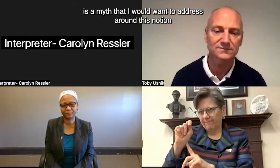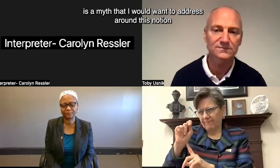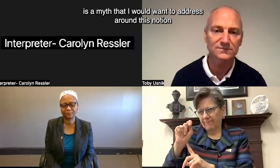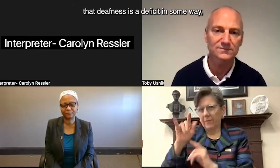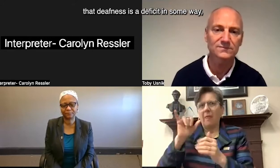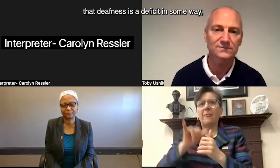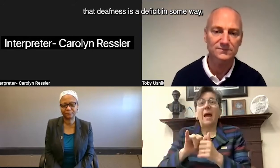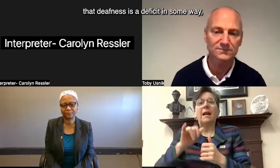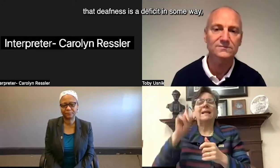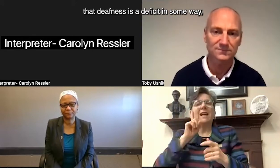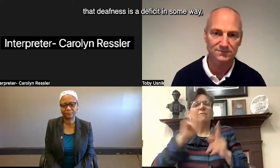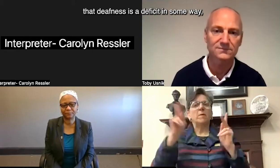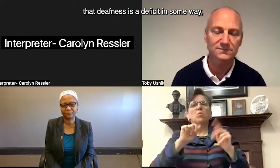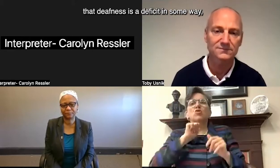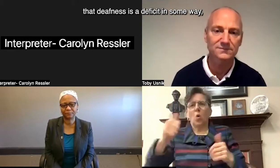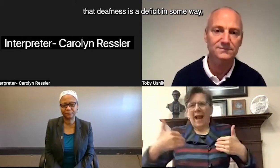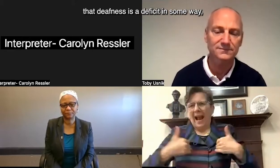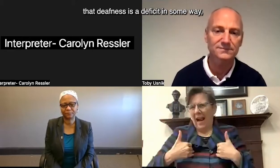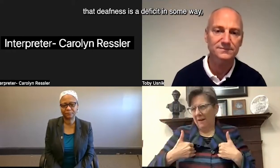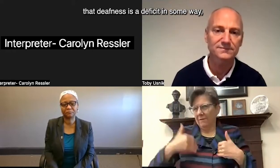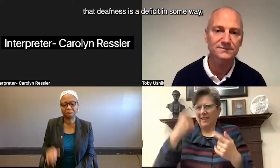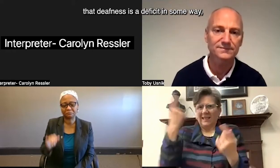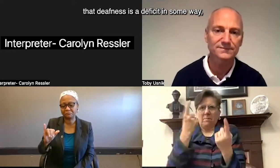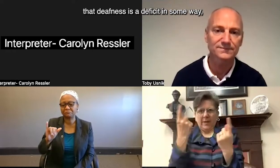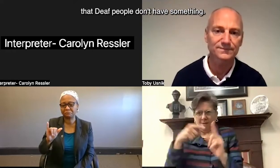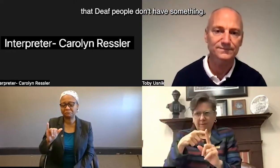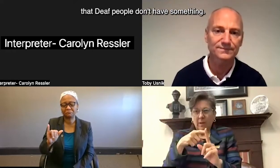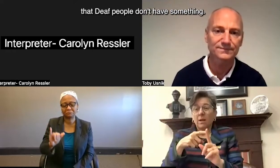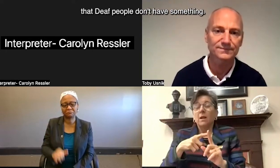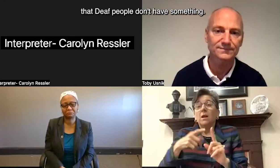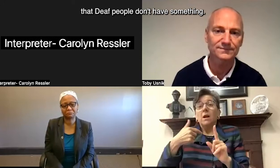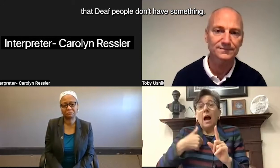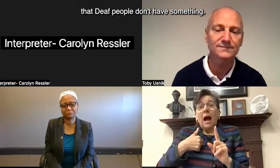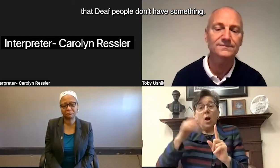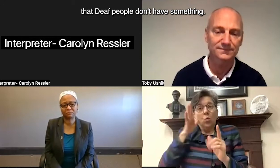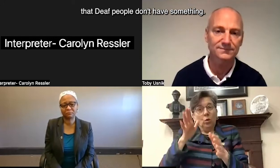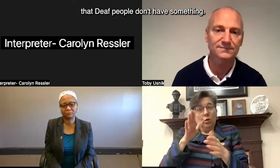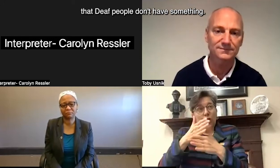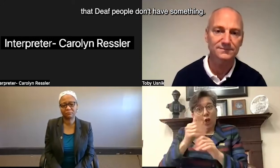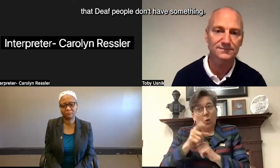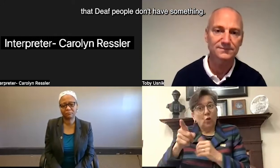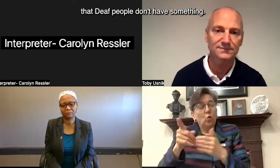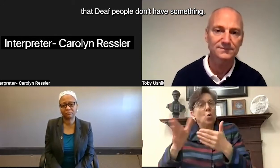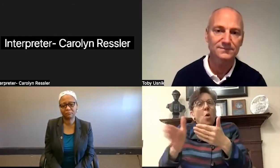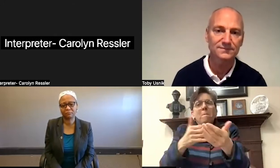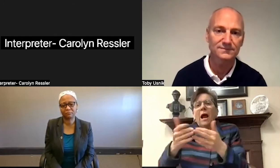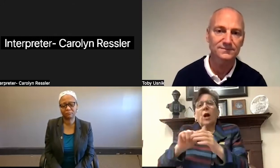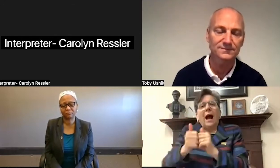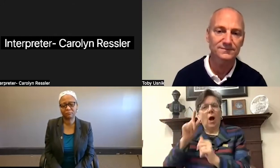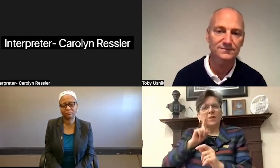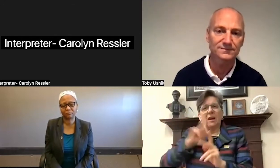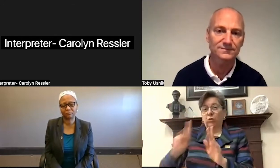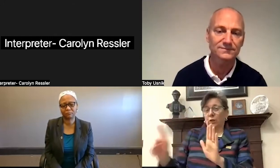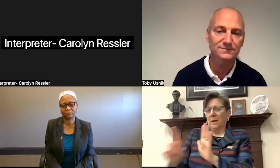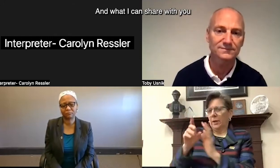deafness is a deficit in some way, that deaf people don't have something. And what I can